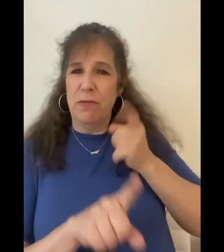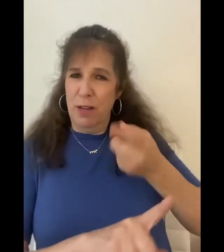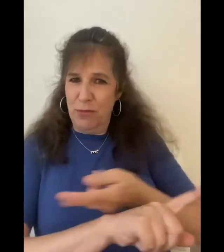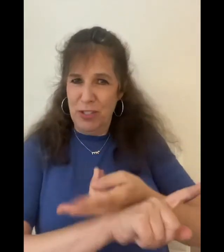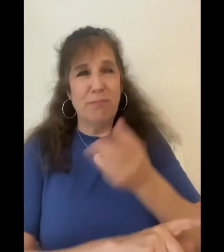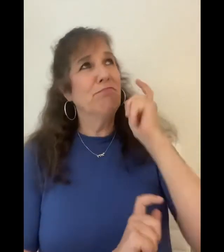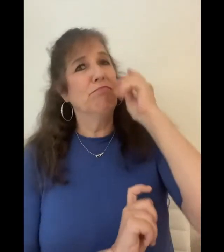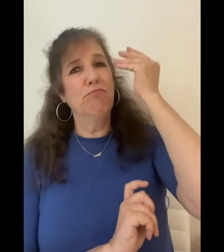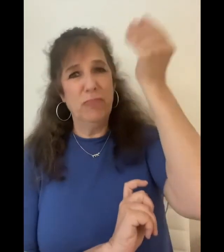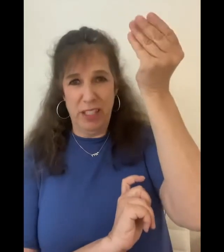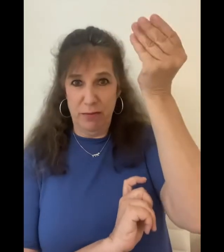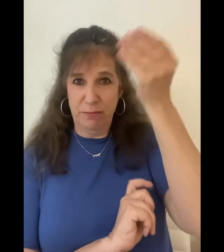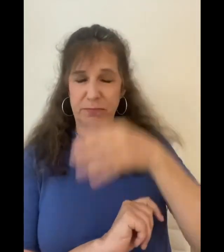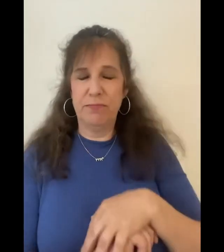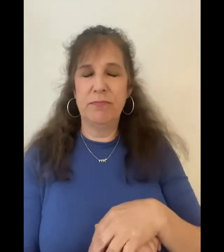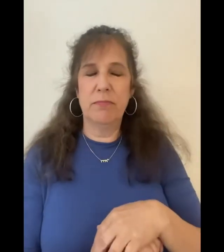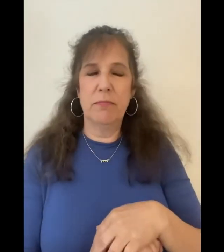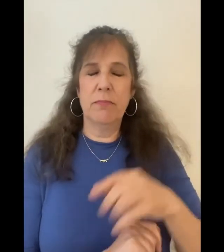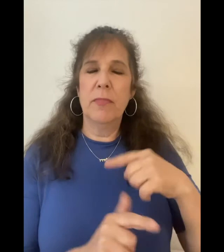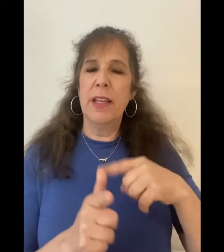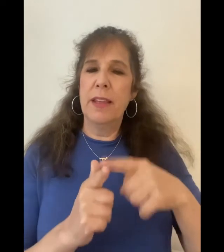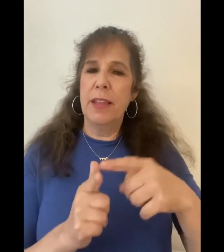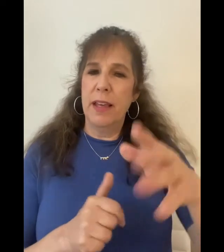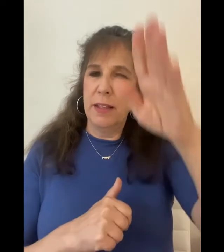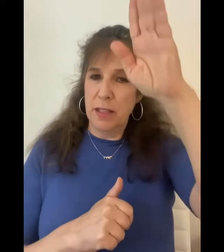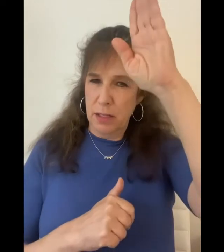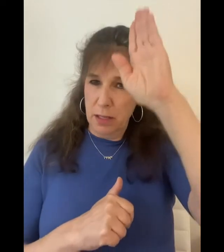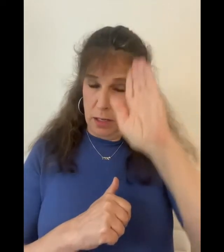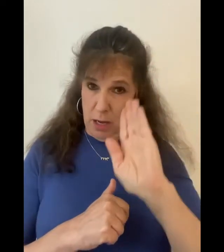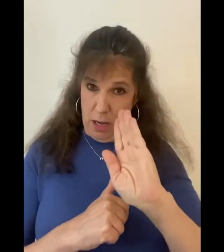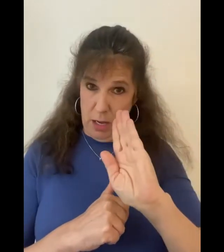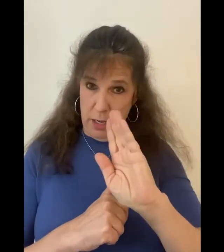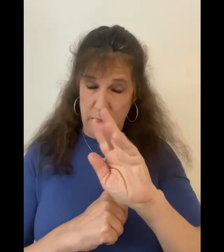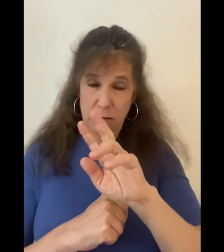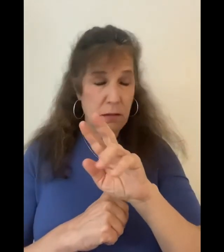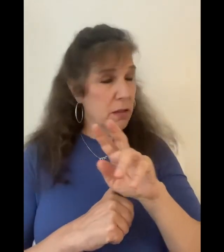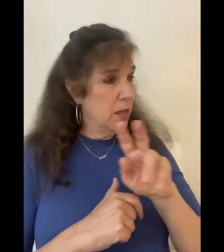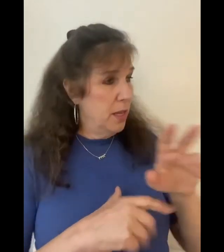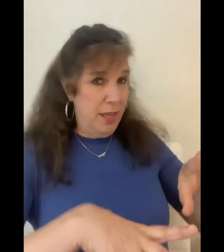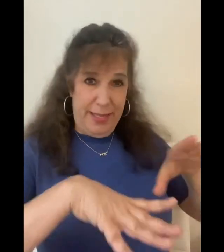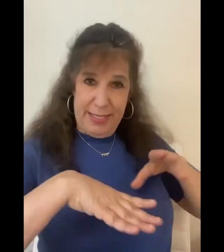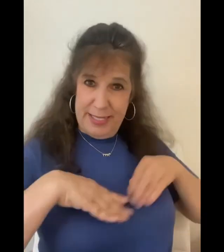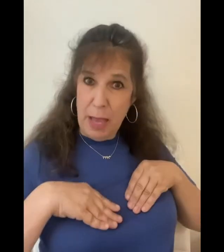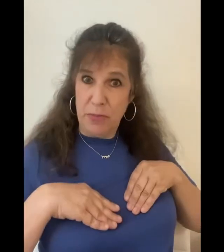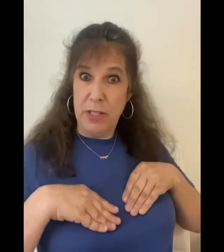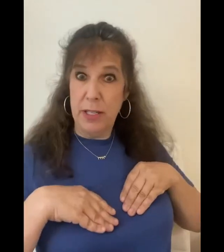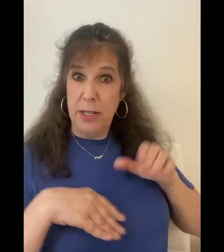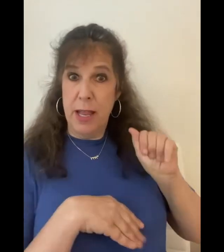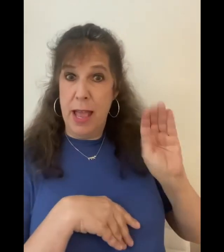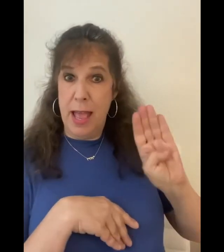And then it says God turned to Abel's sacrifice. He accepted it. I guess the fire exhumed it, and there was a feeling